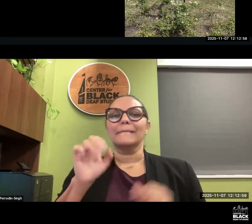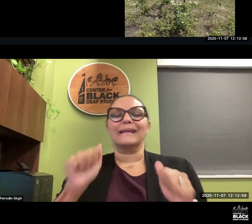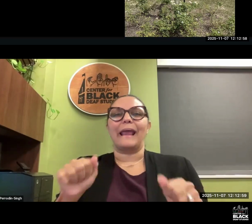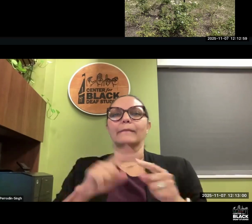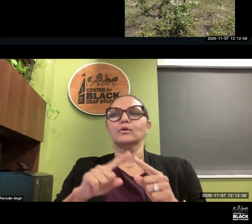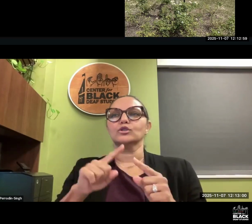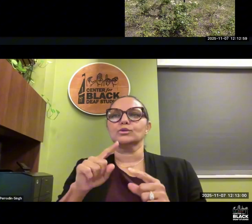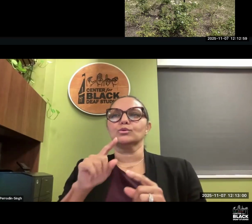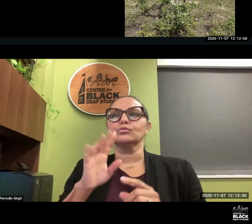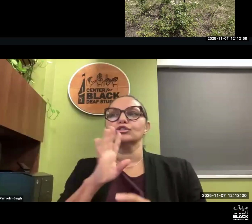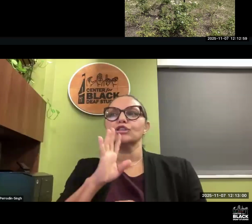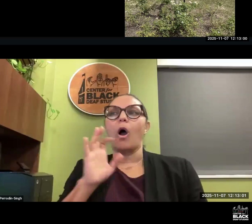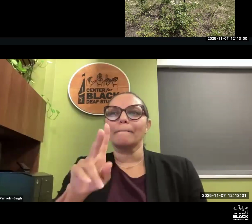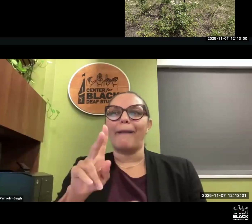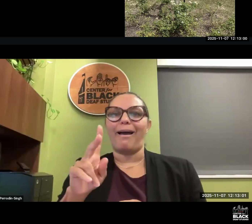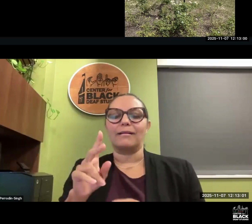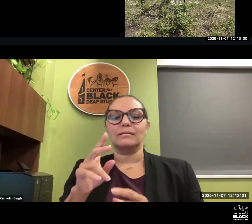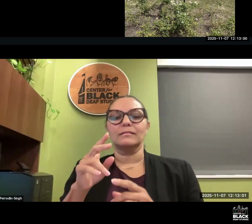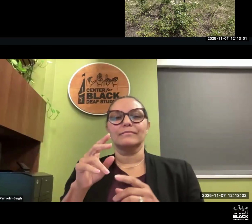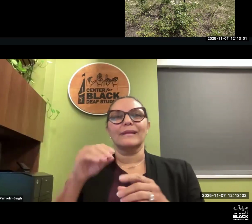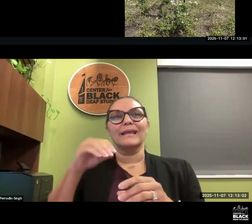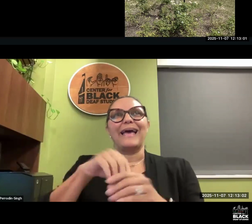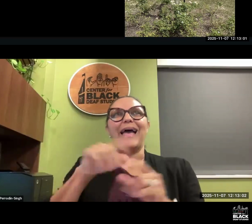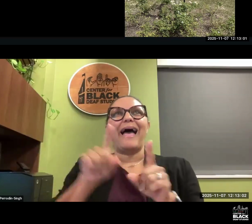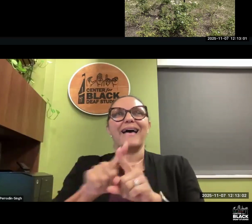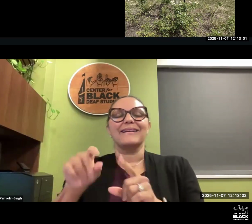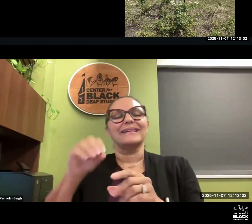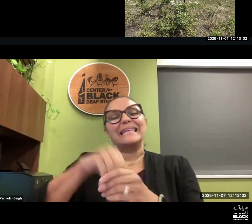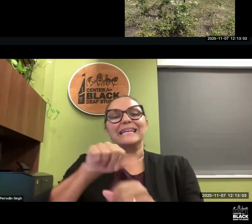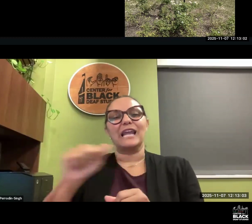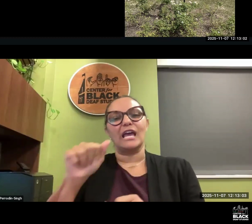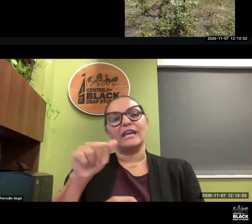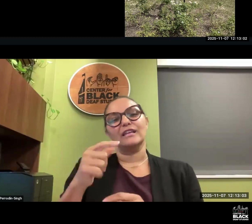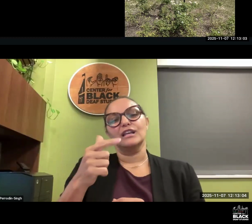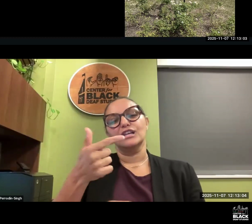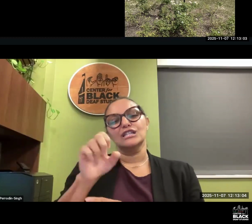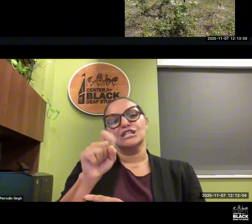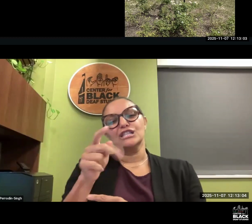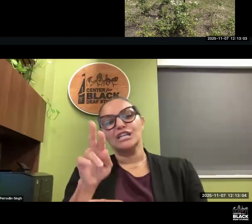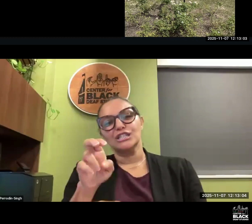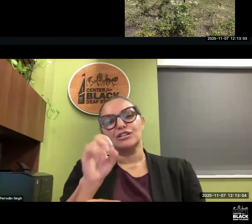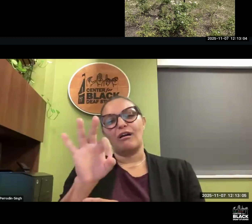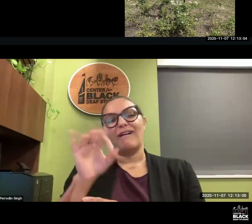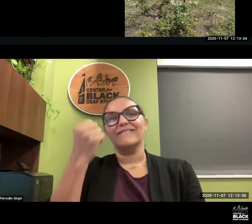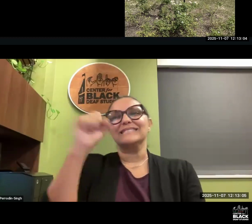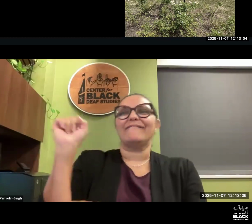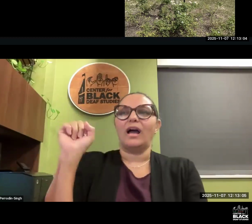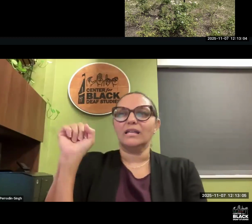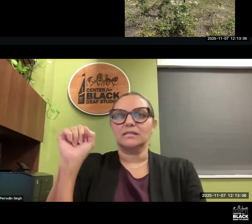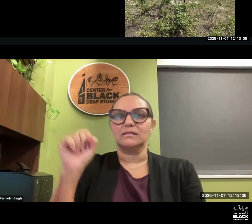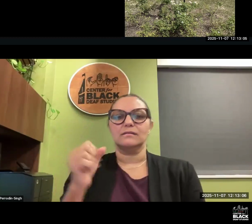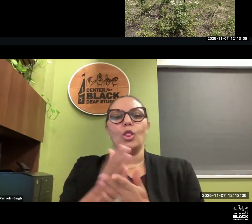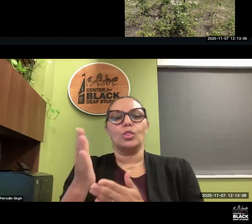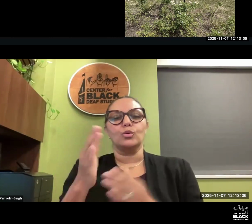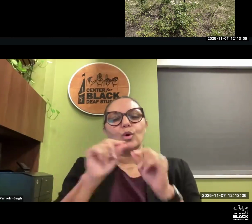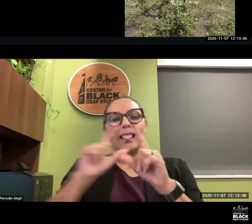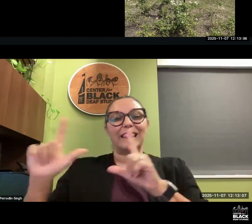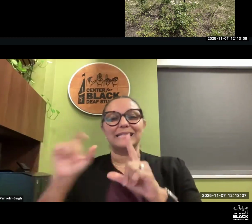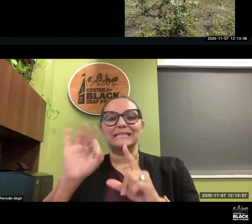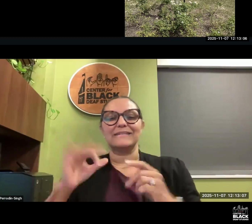to express ourselves unapologetically, talking back in a gesture